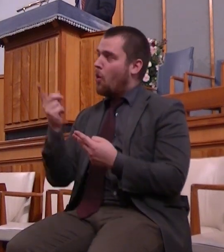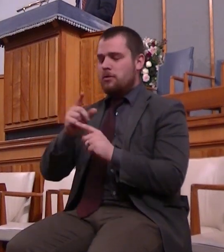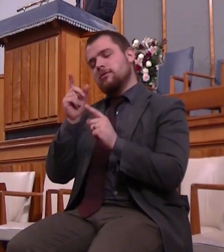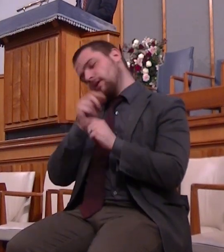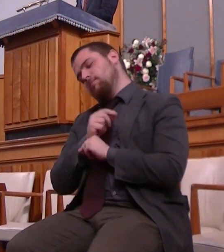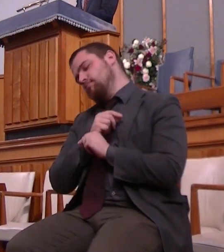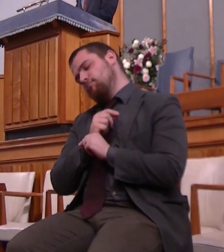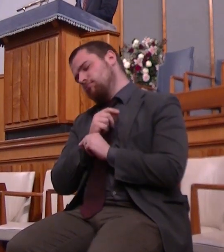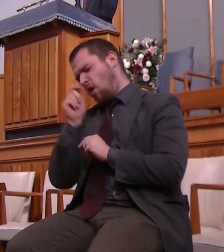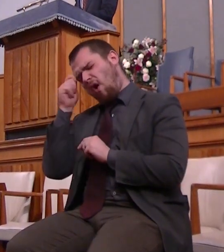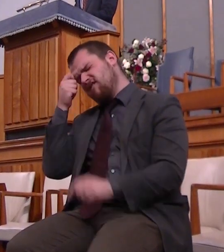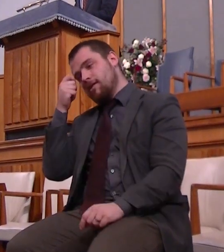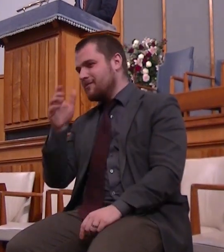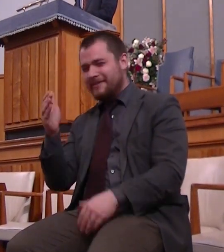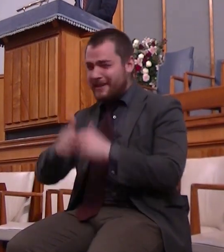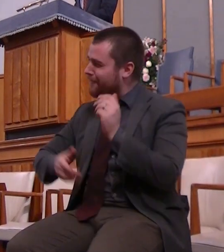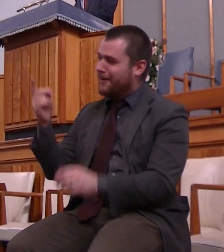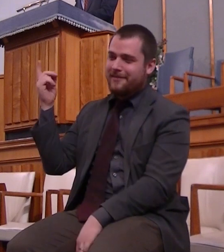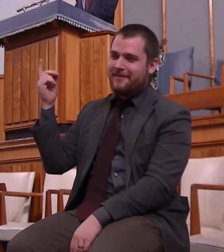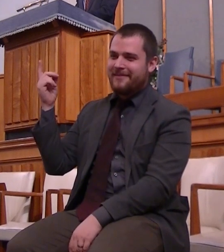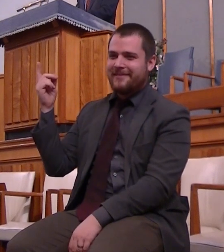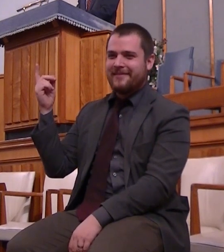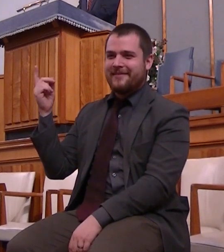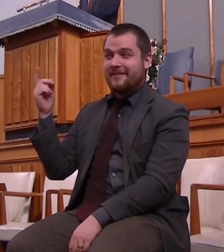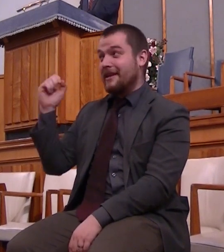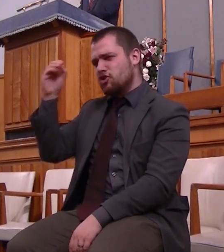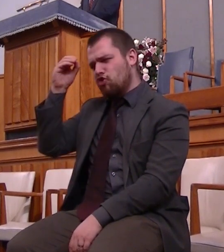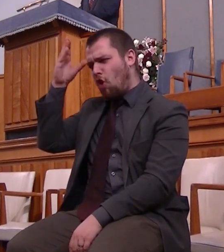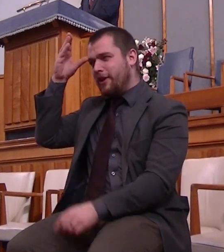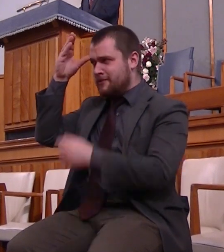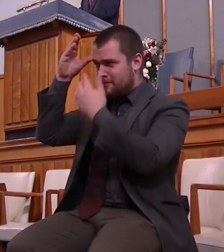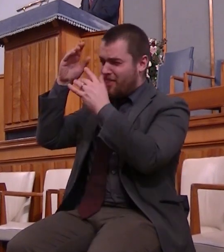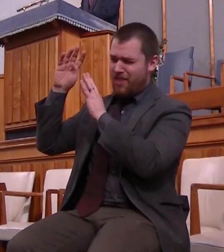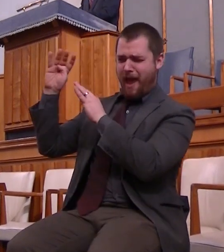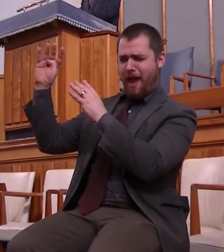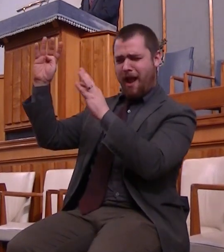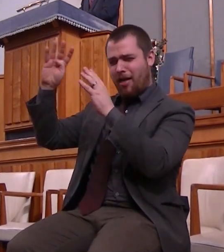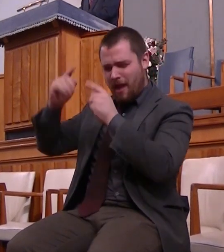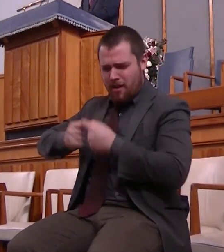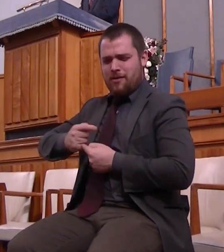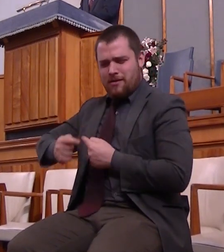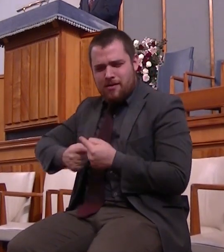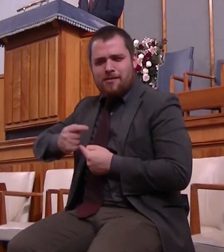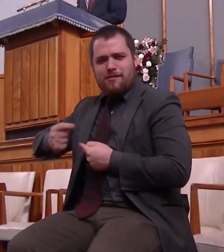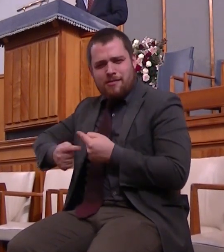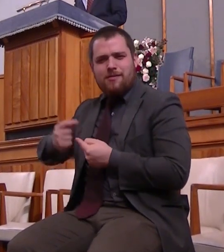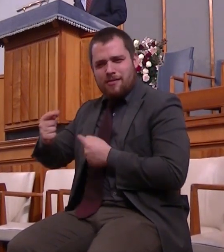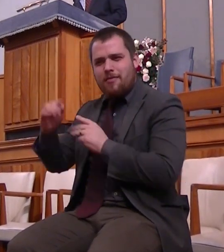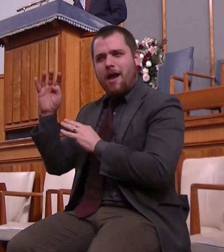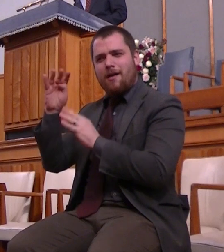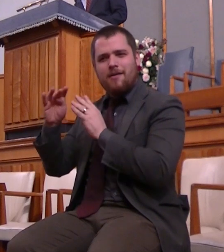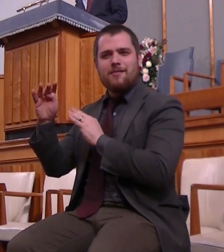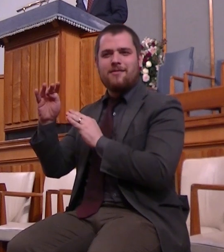asleep. God never forgets. His knowledge is alive in his mind all the time. So God knew